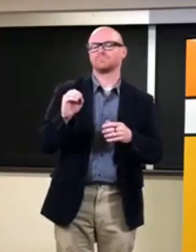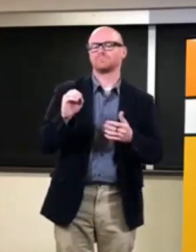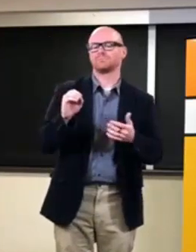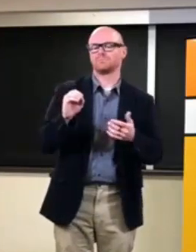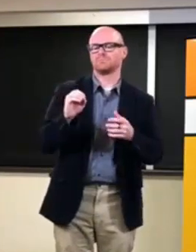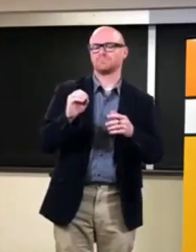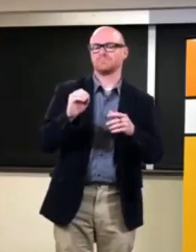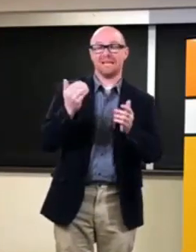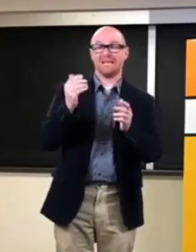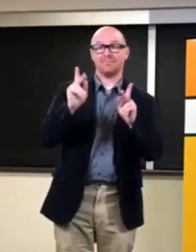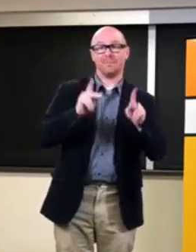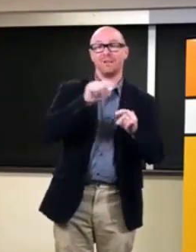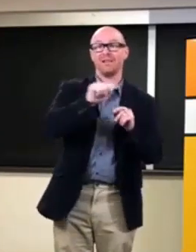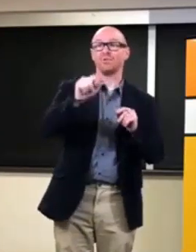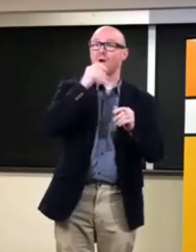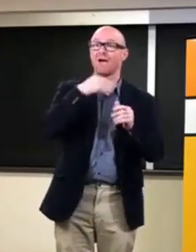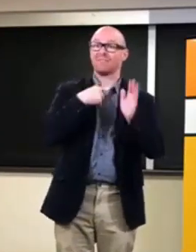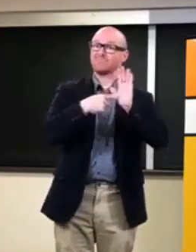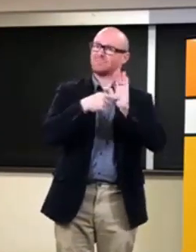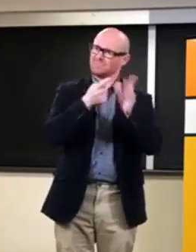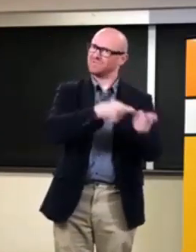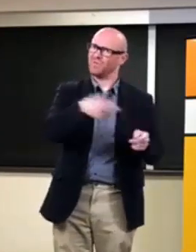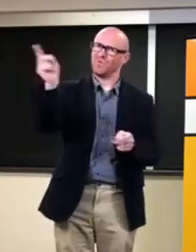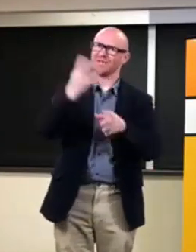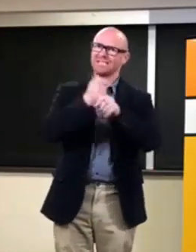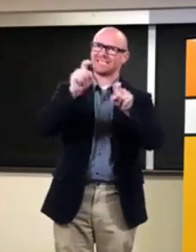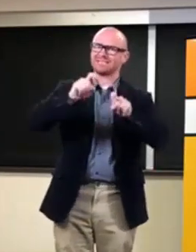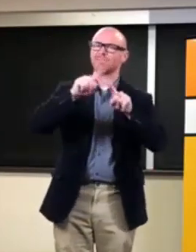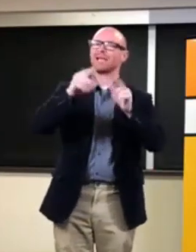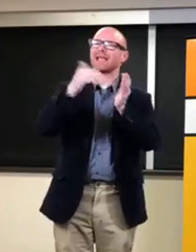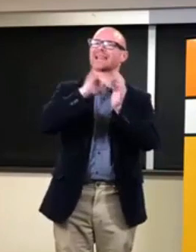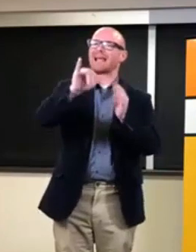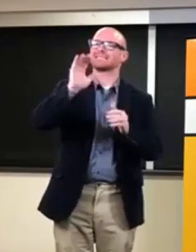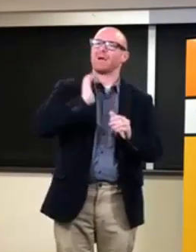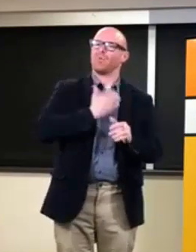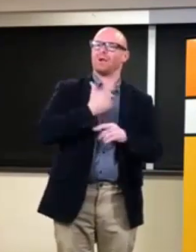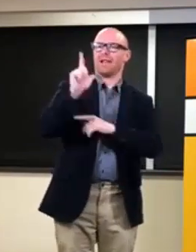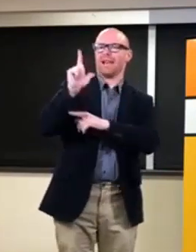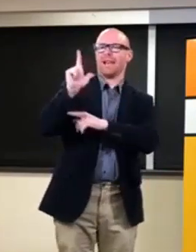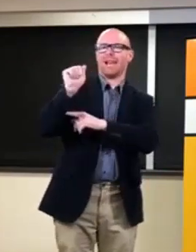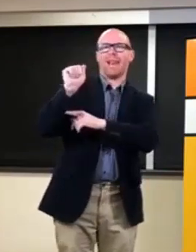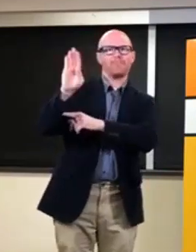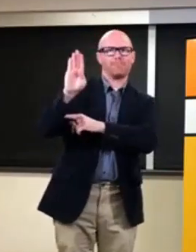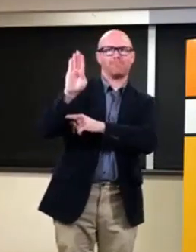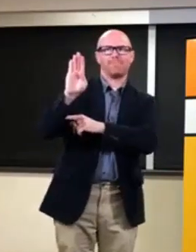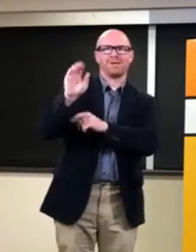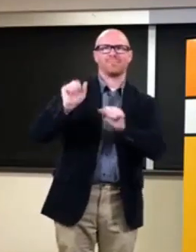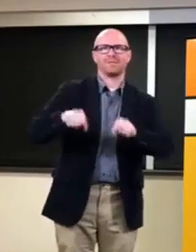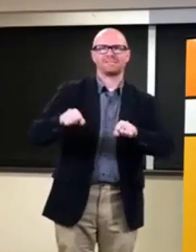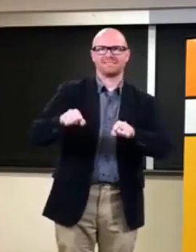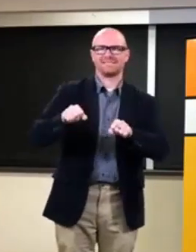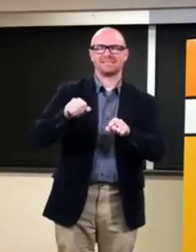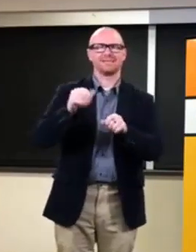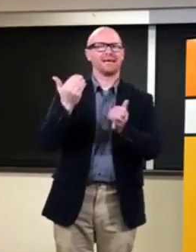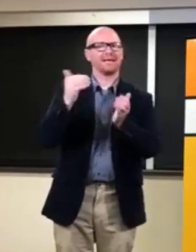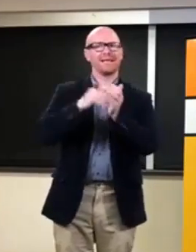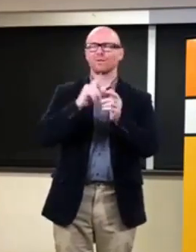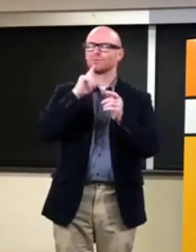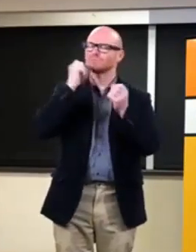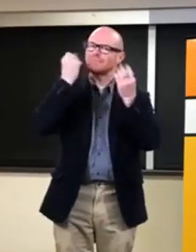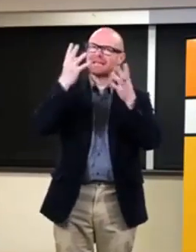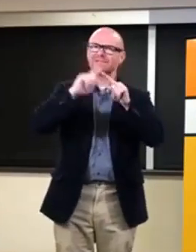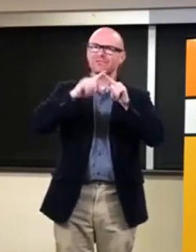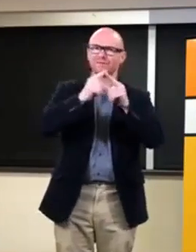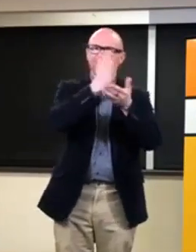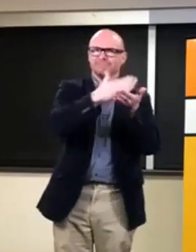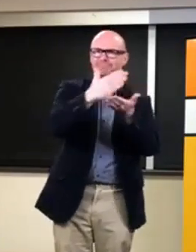have symptoms and need to get tested. However, that's the lab capacity. There's moving pieces within the idea of how many people